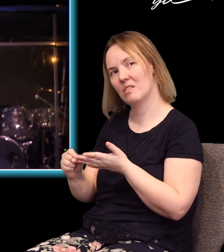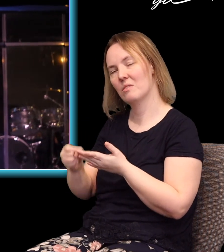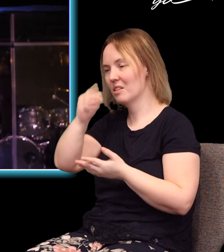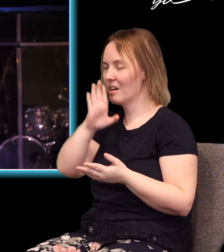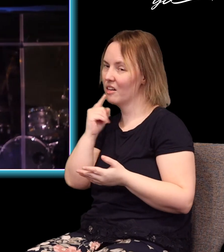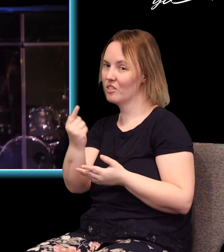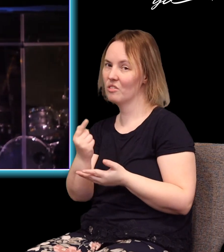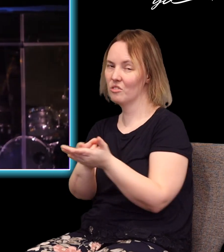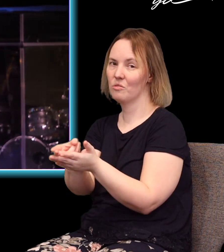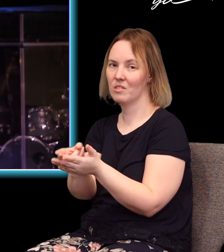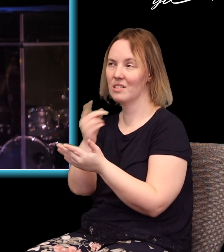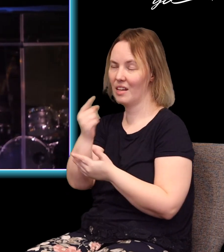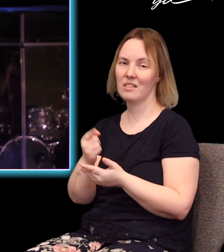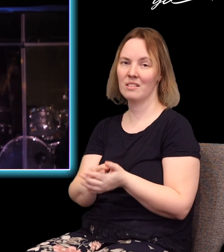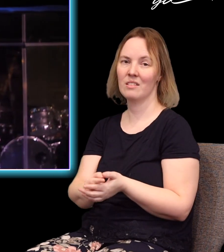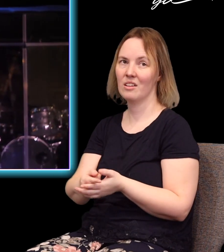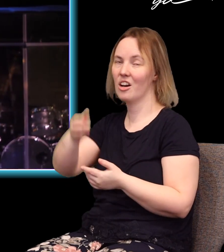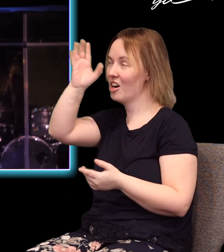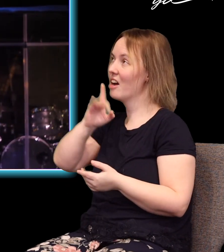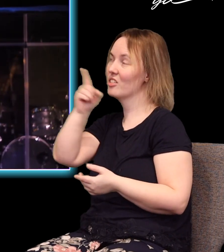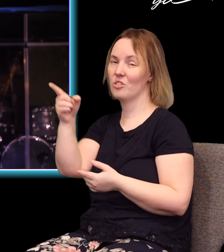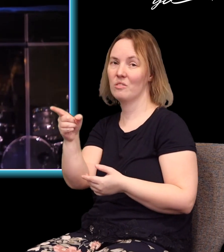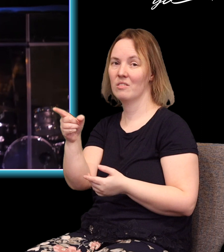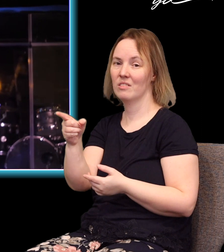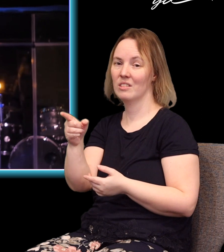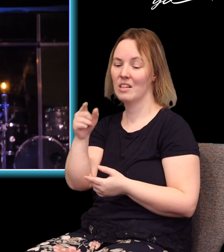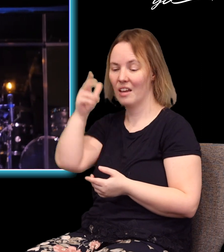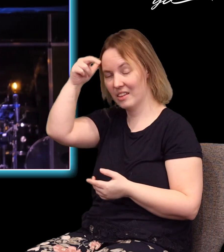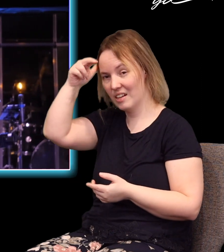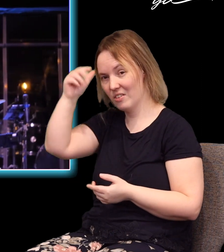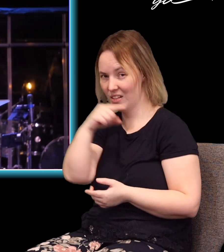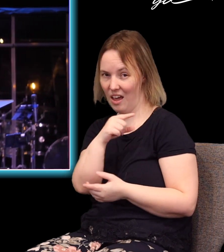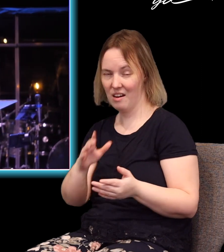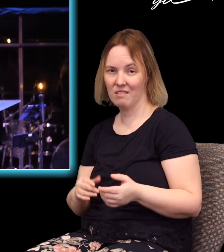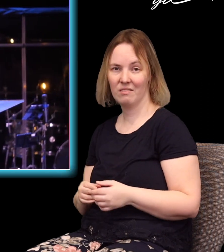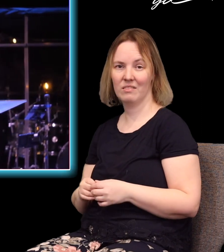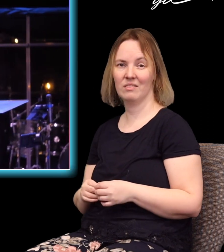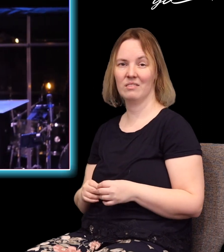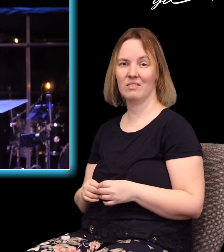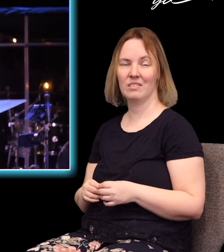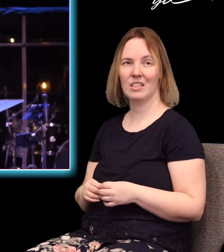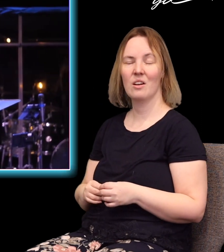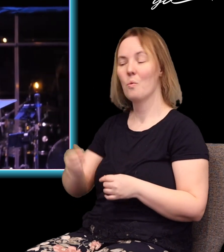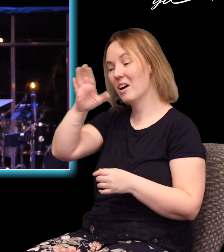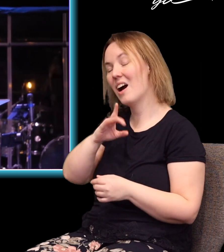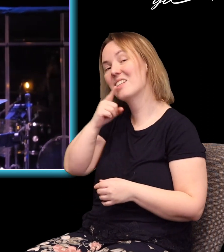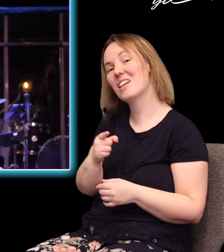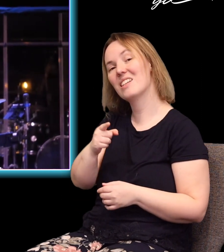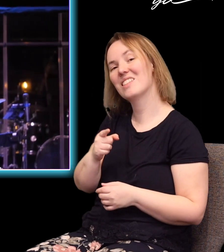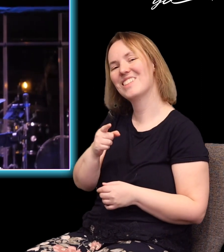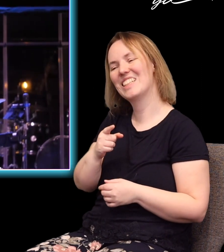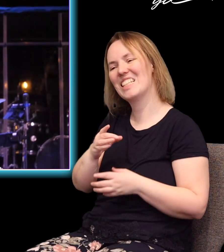God's truth says. God is true, and you're a liar. So what God says about you has to be